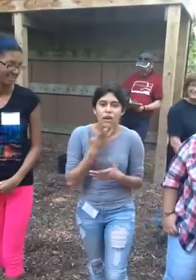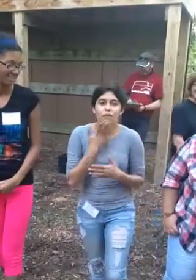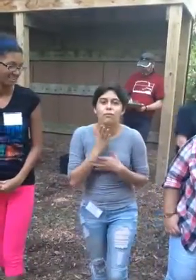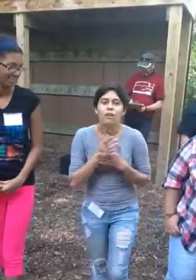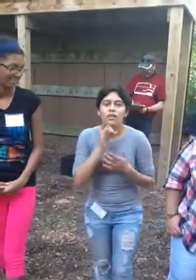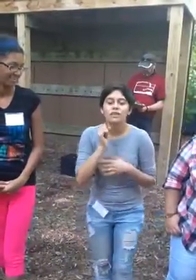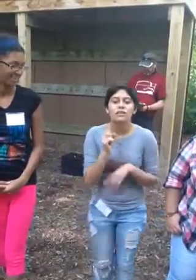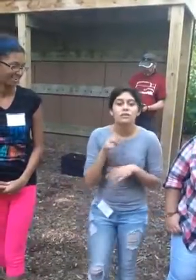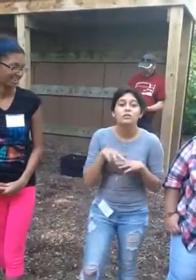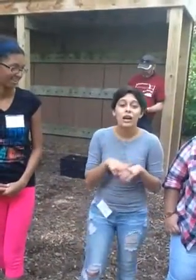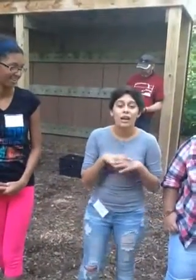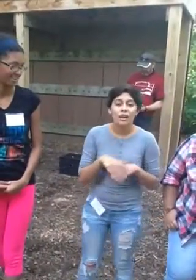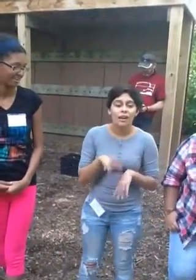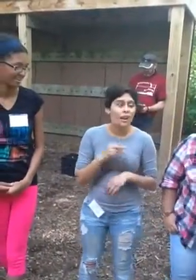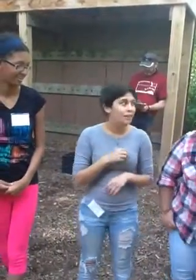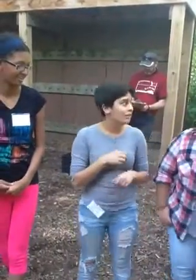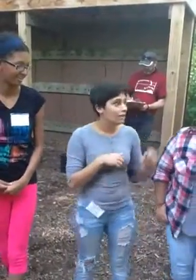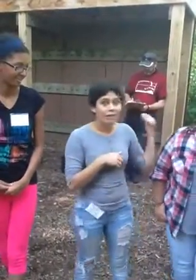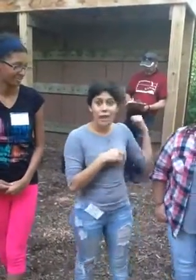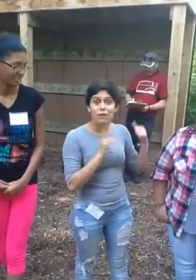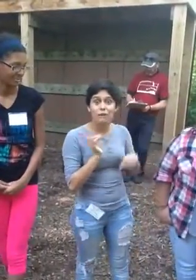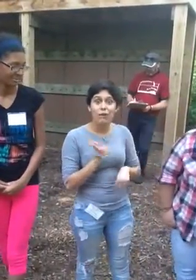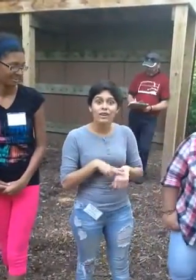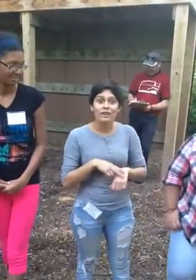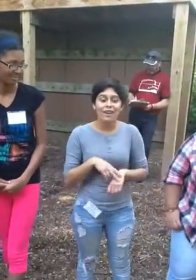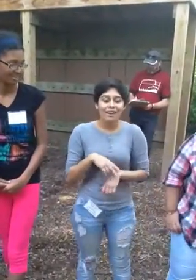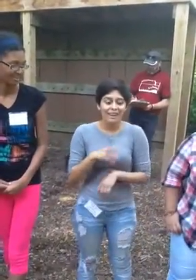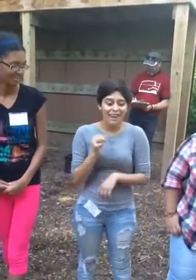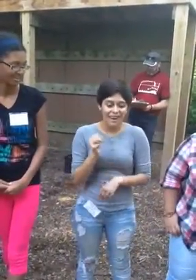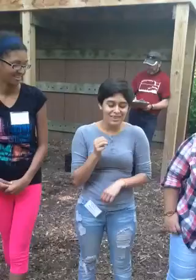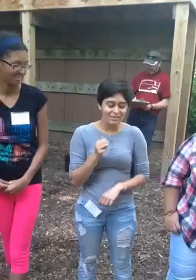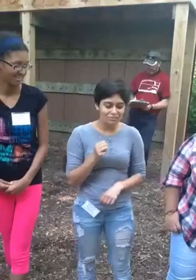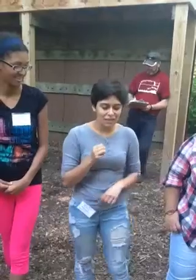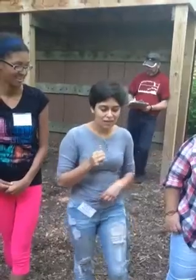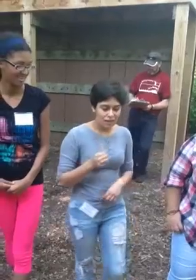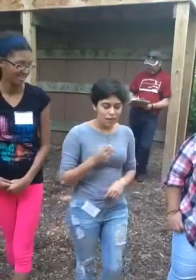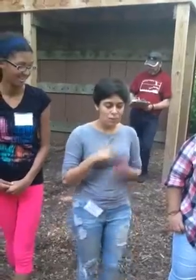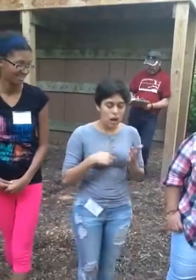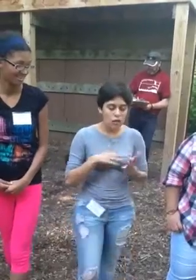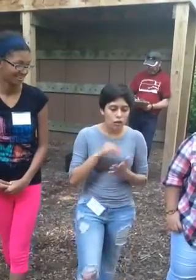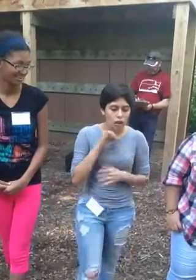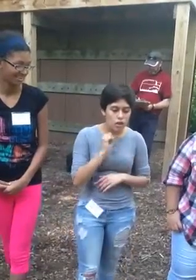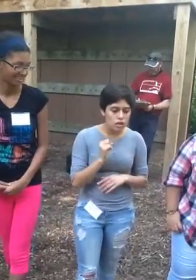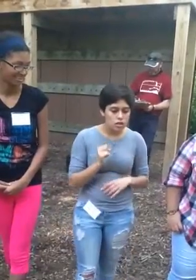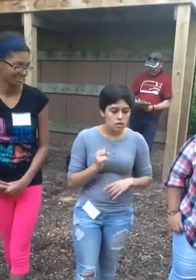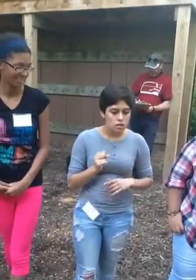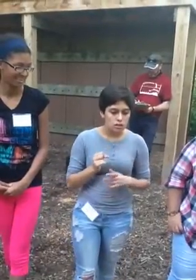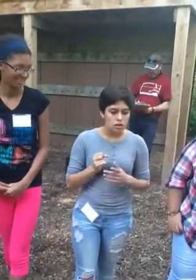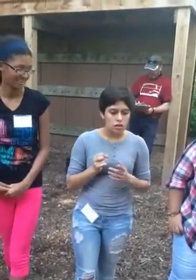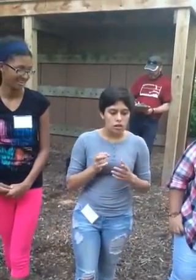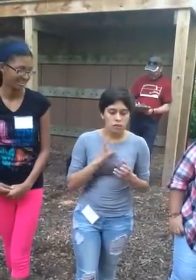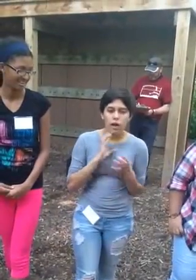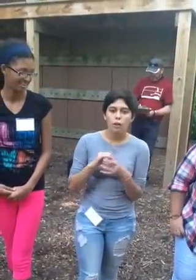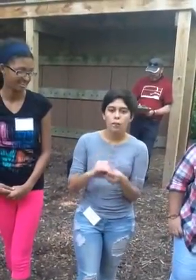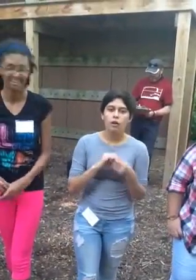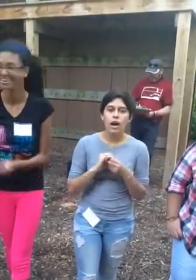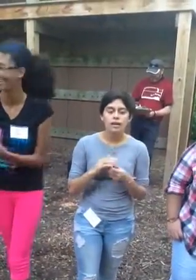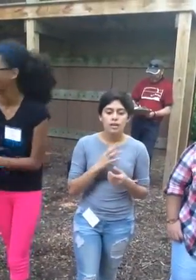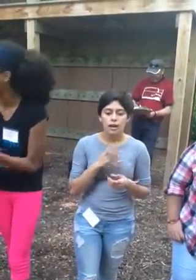My favorite part was the swing. And that, of course, what I learned is